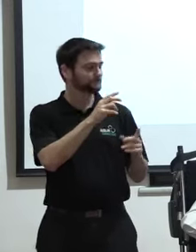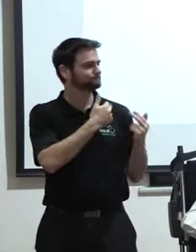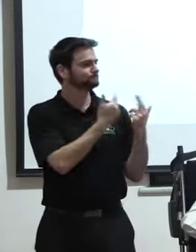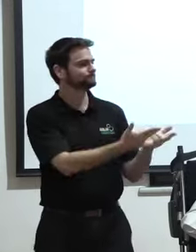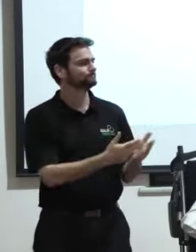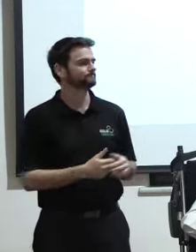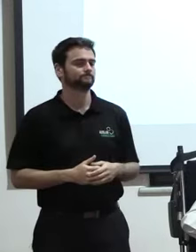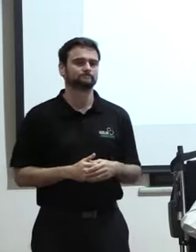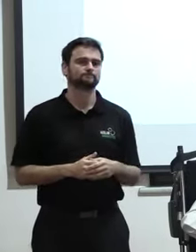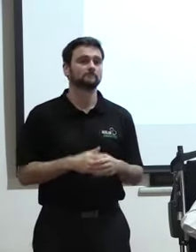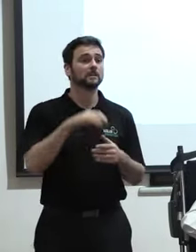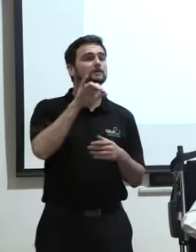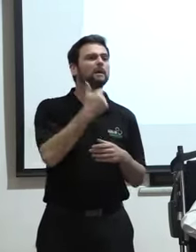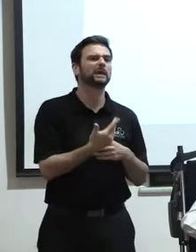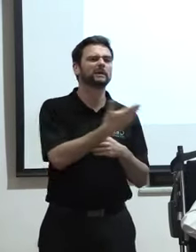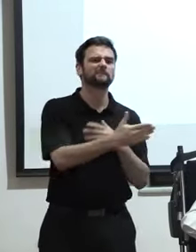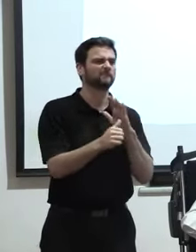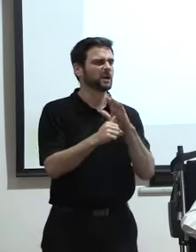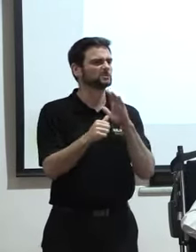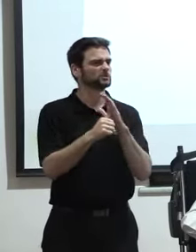financial classes. It might be,